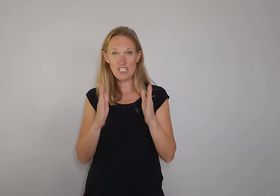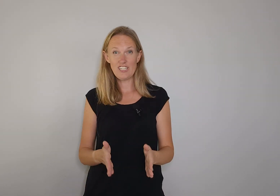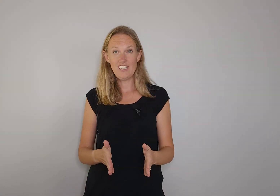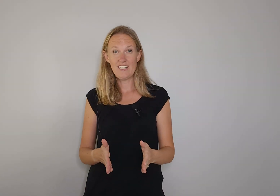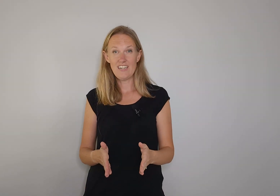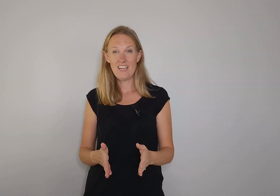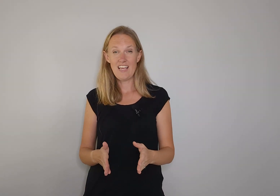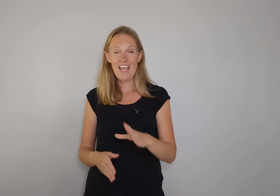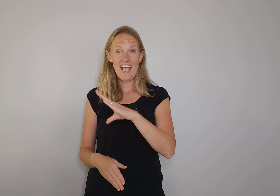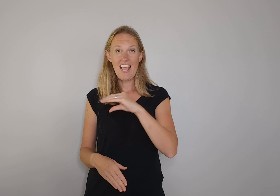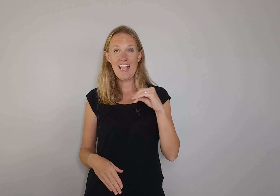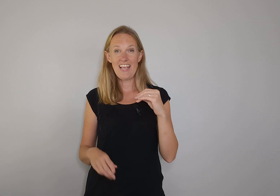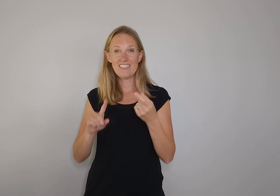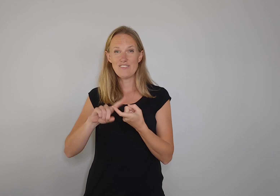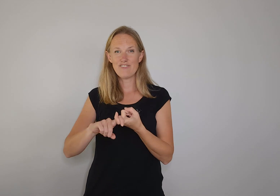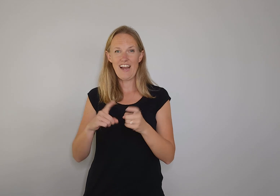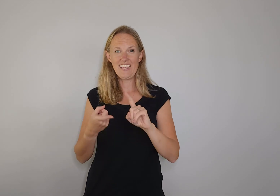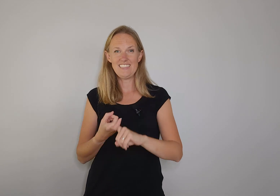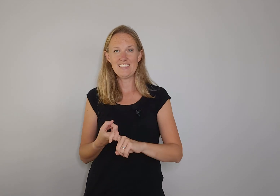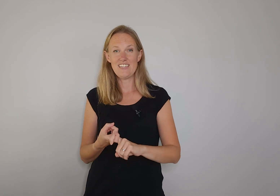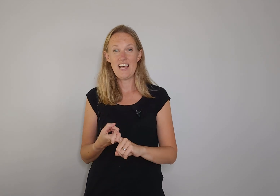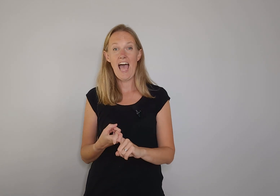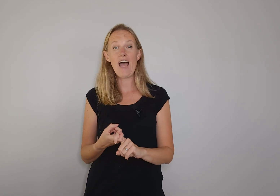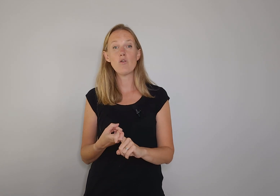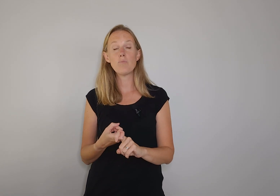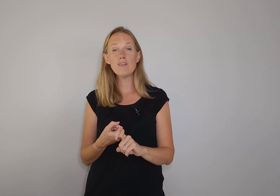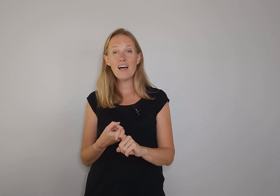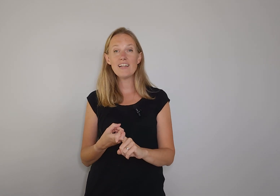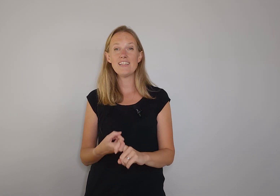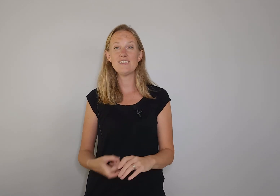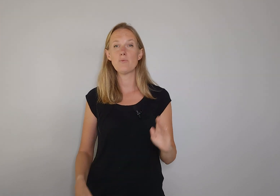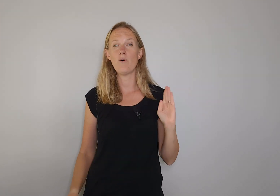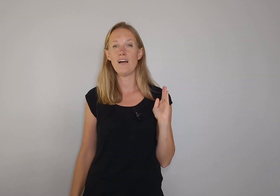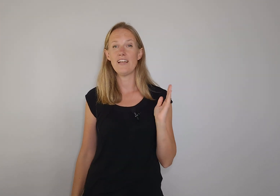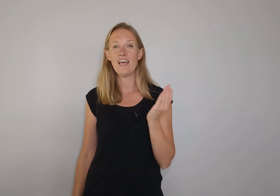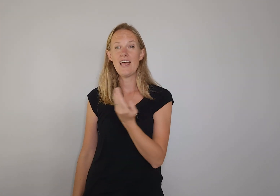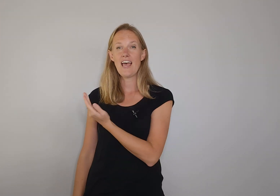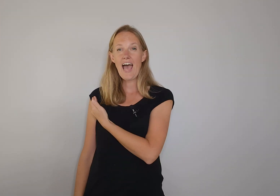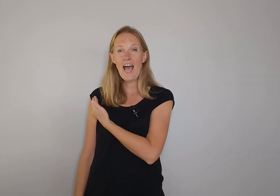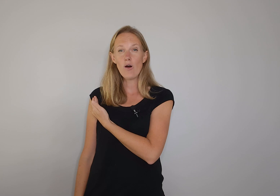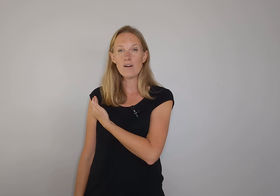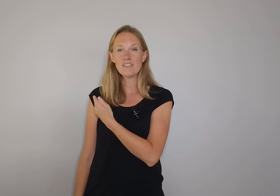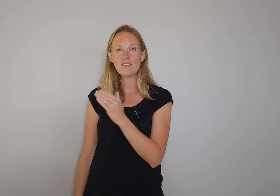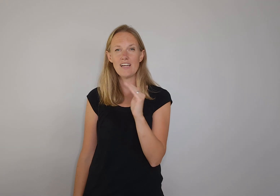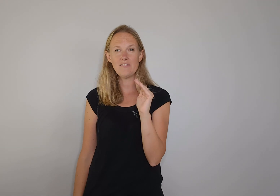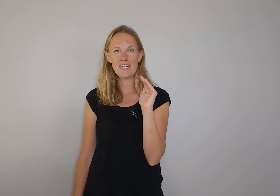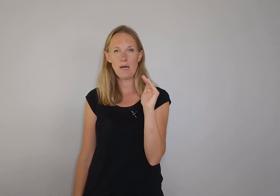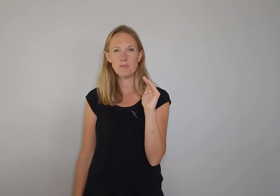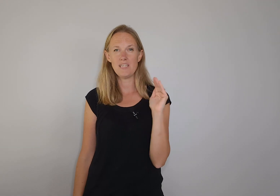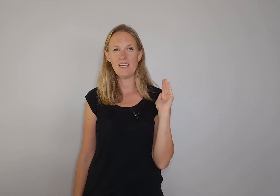stranger and friend. Our blood is one. Our. So kind of a cupped B